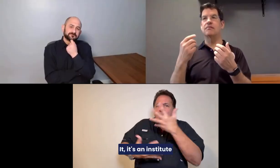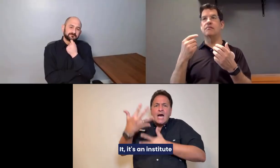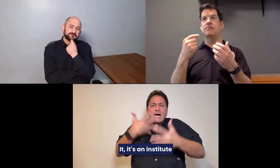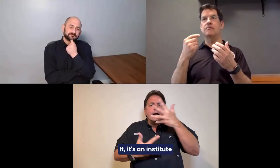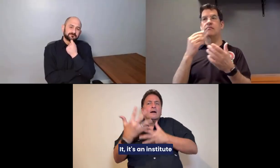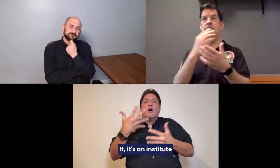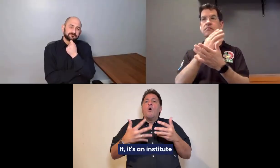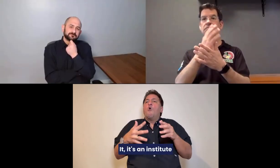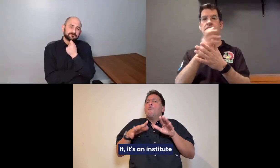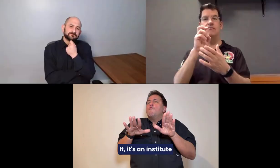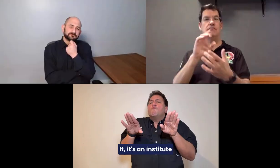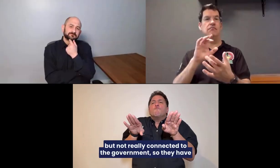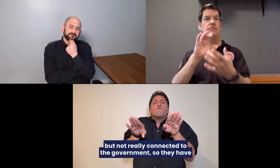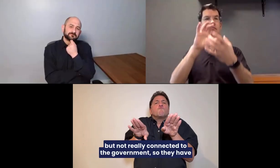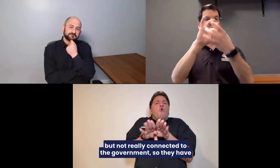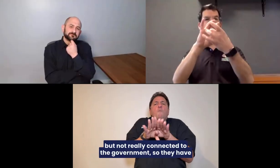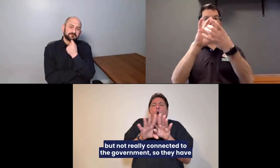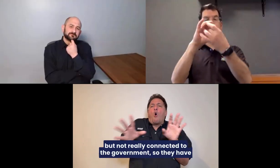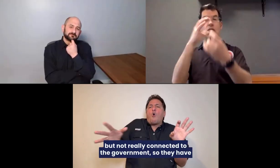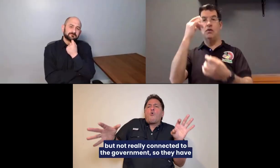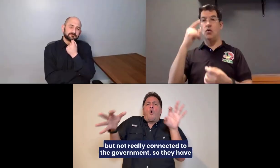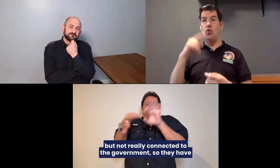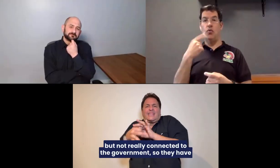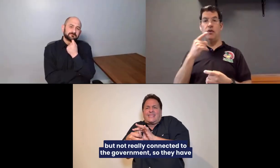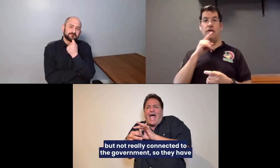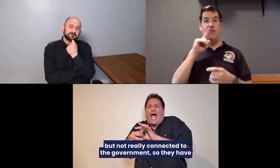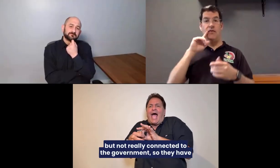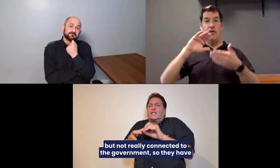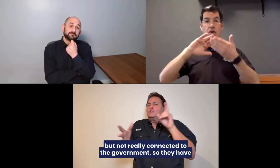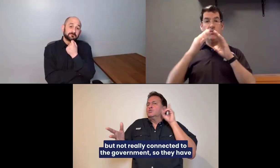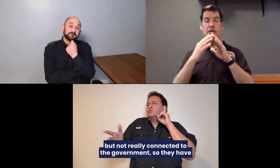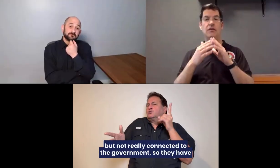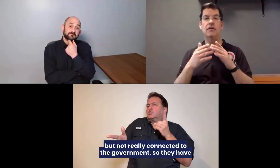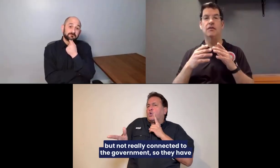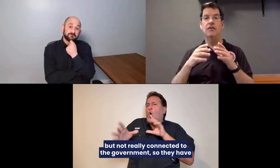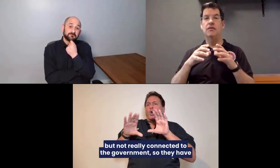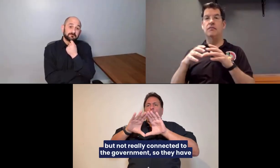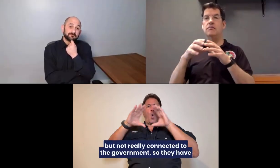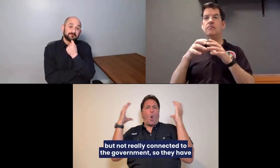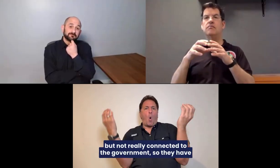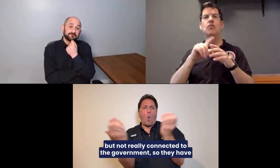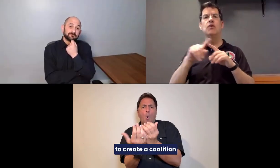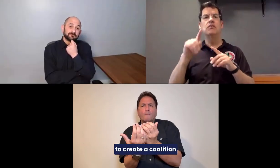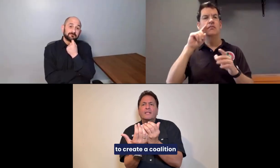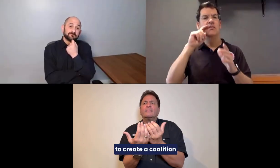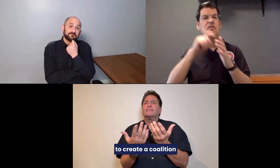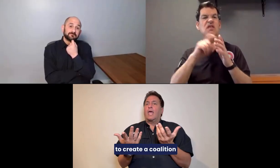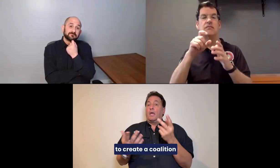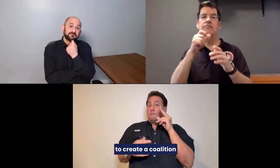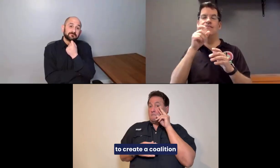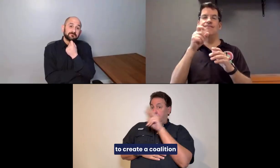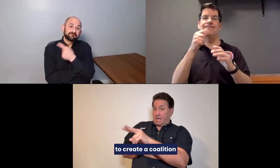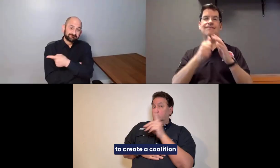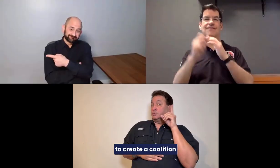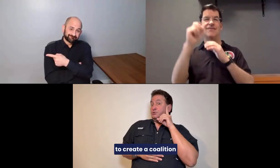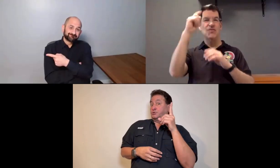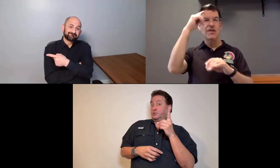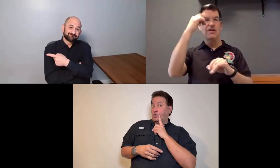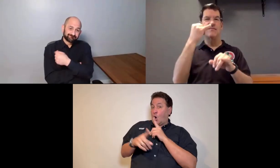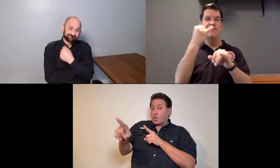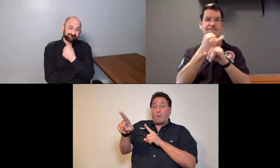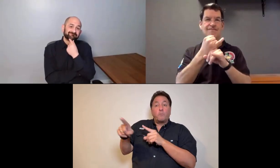It's an institute, but not really connected to the government. So they have to create a